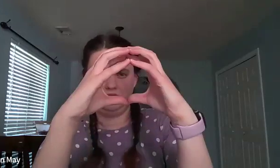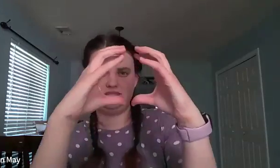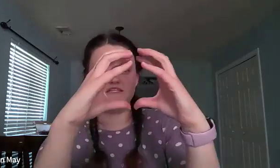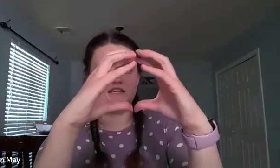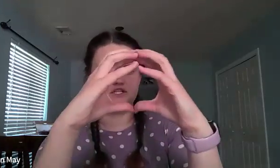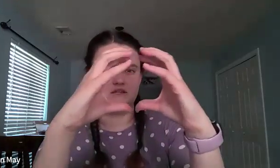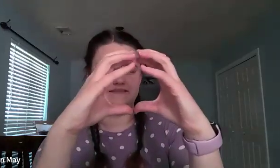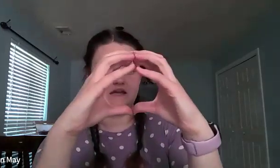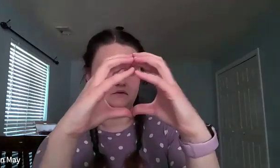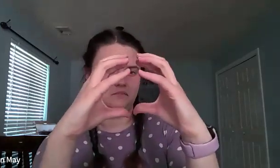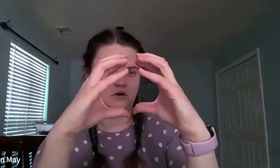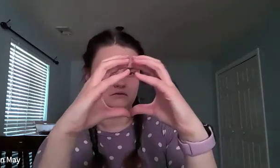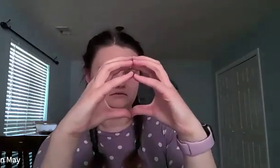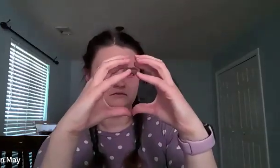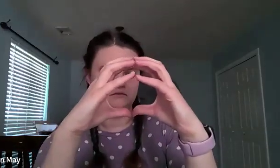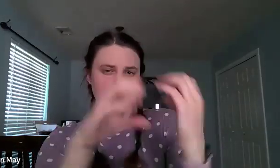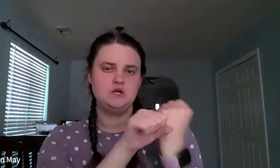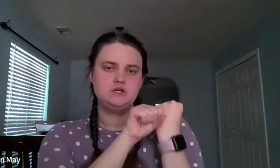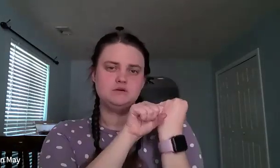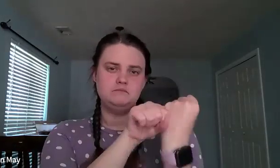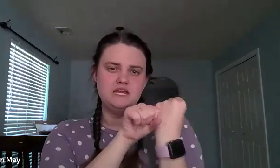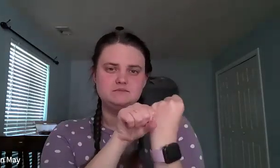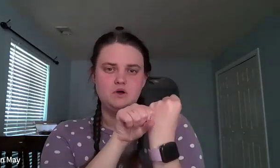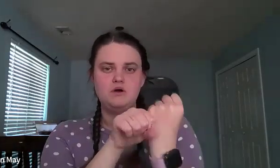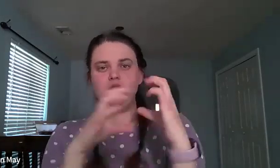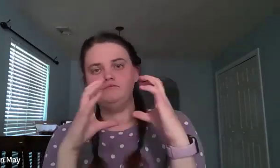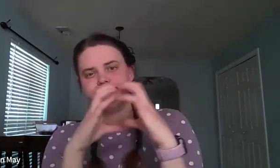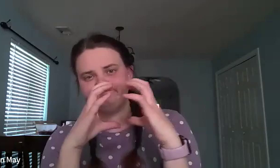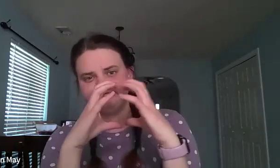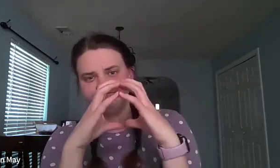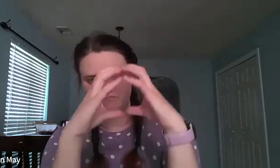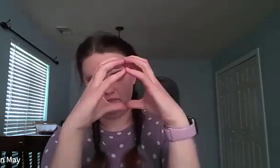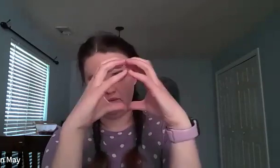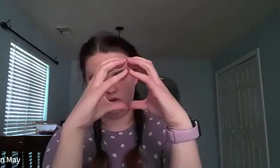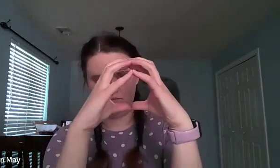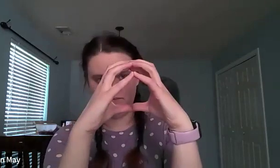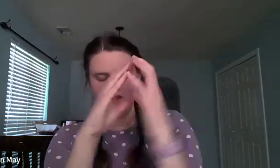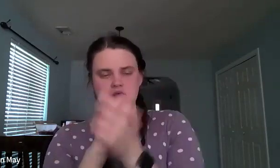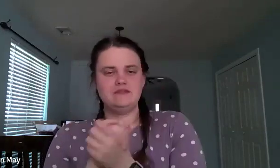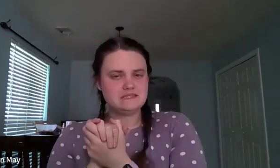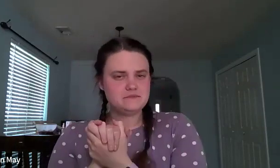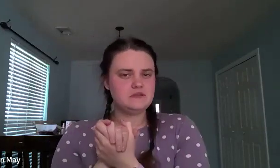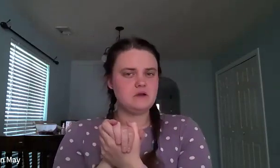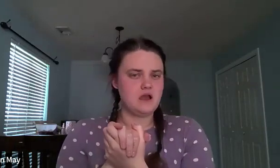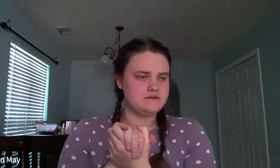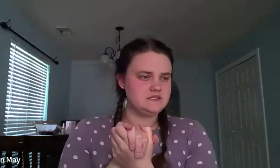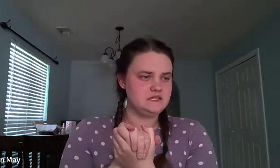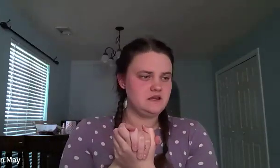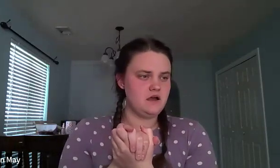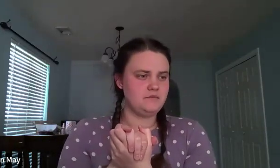this is the sign for ball. So baseball, like big ball. That's typically what I've seen.